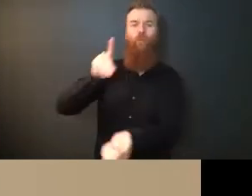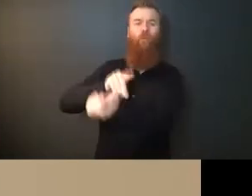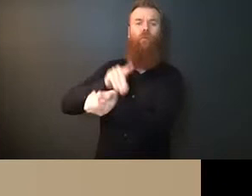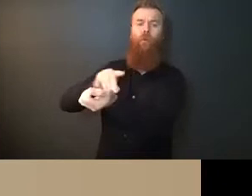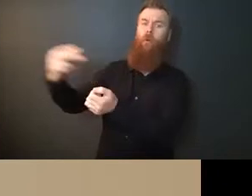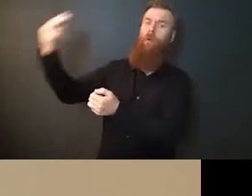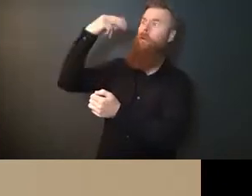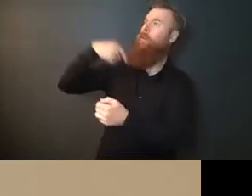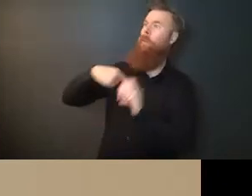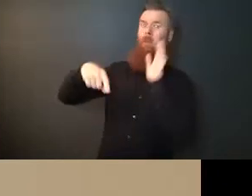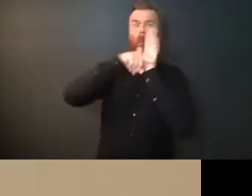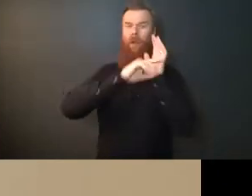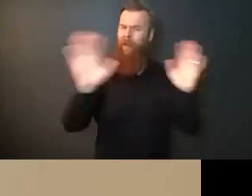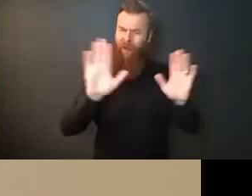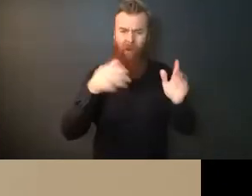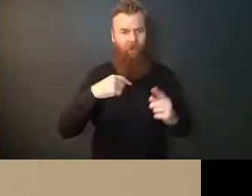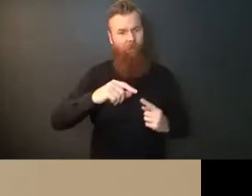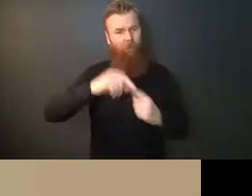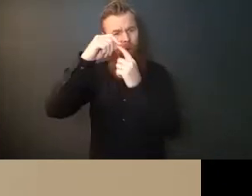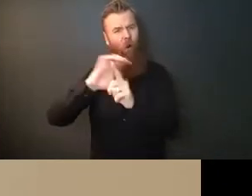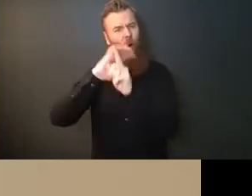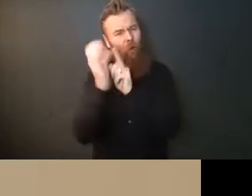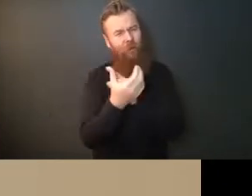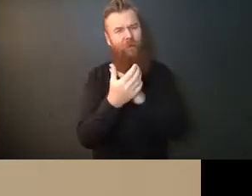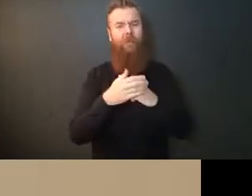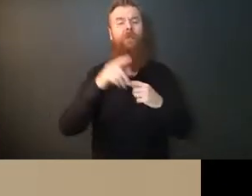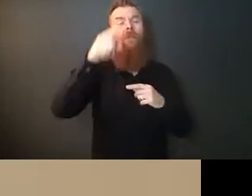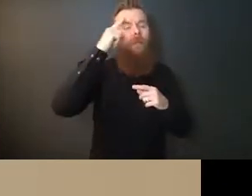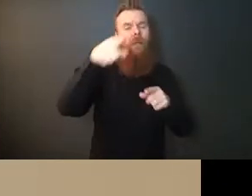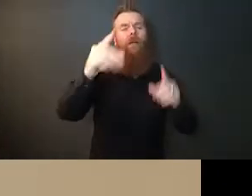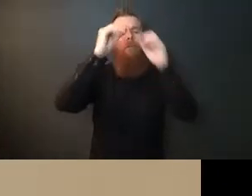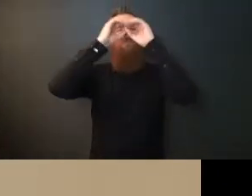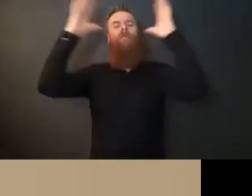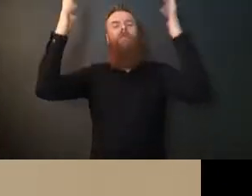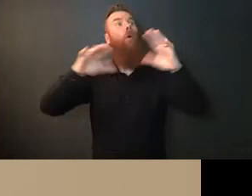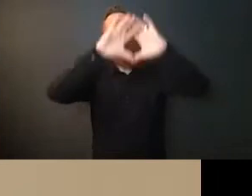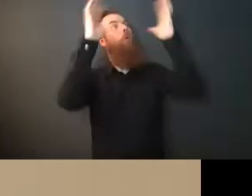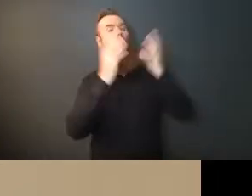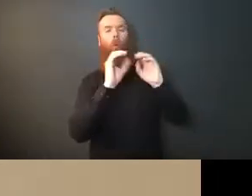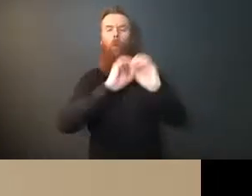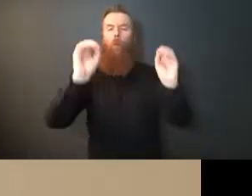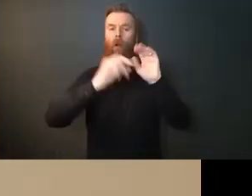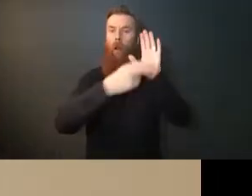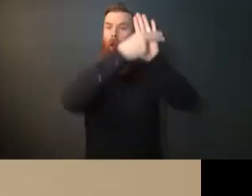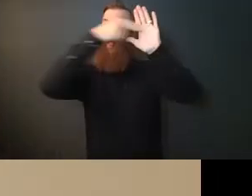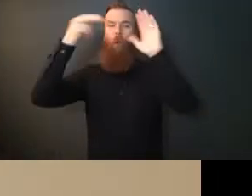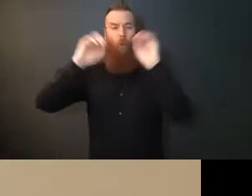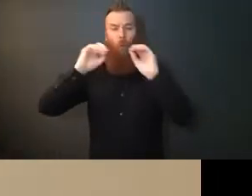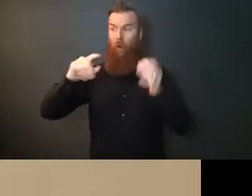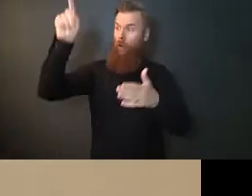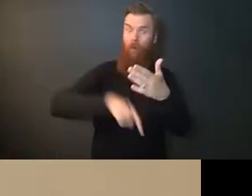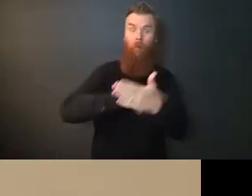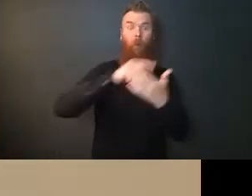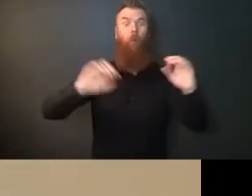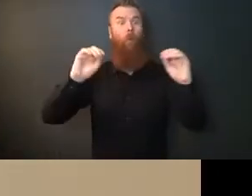accessible. Imagine a world without labels and discrimination, an inclusive society irrespective of where you are. What